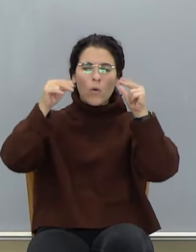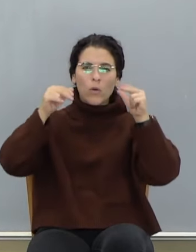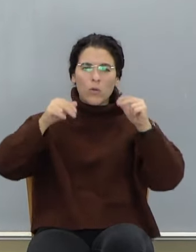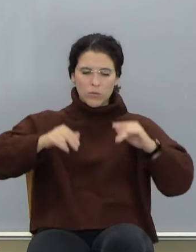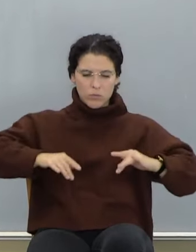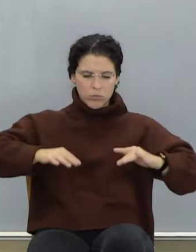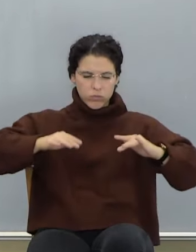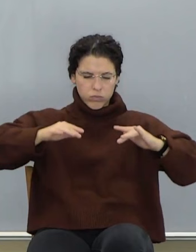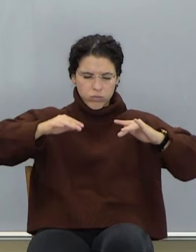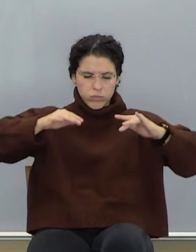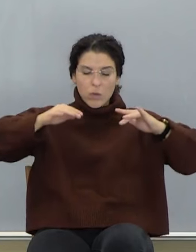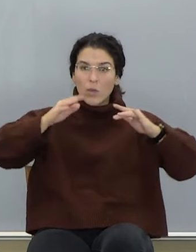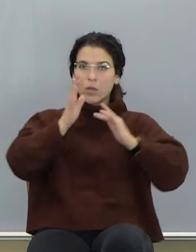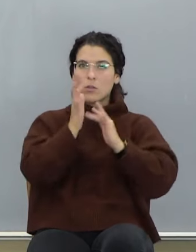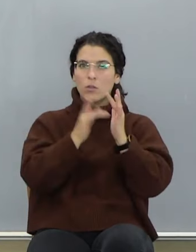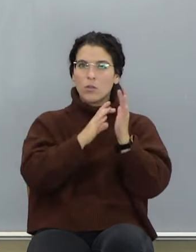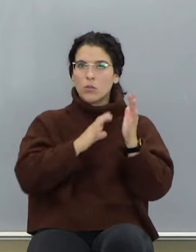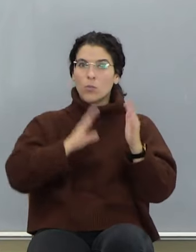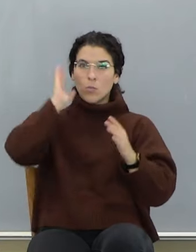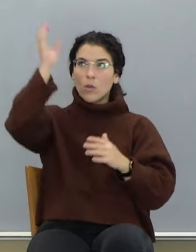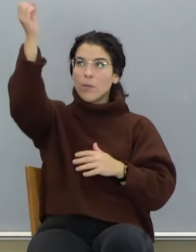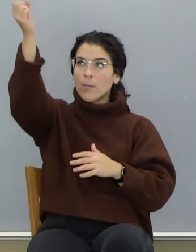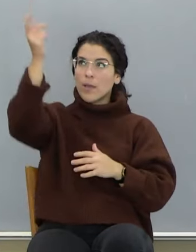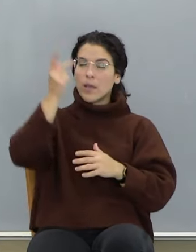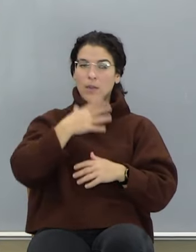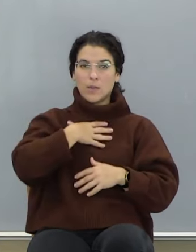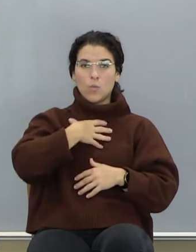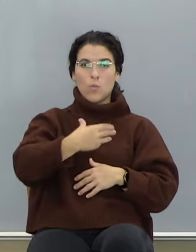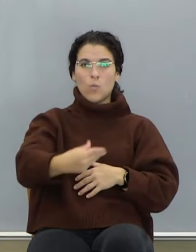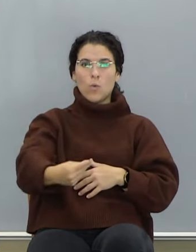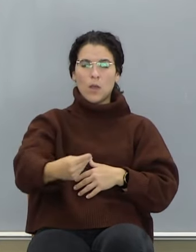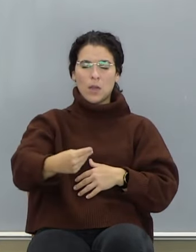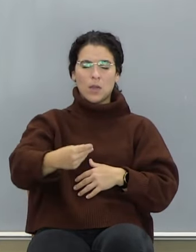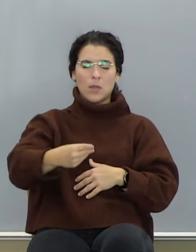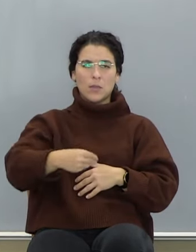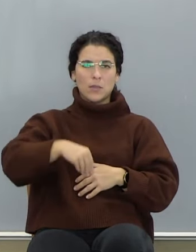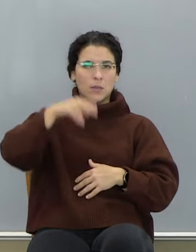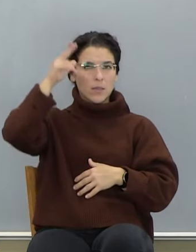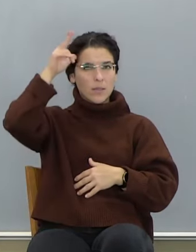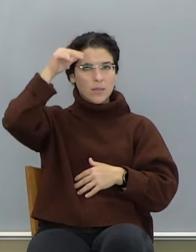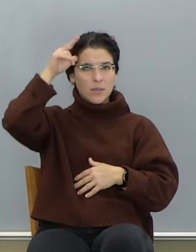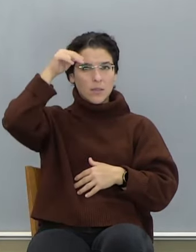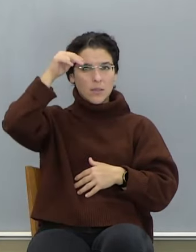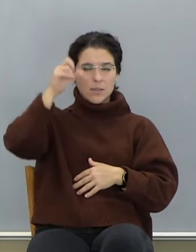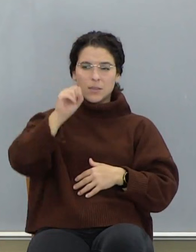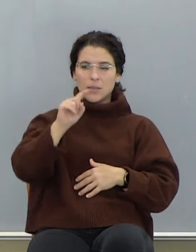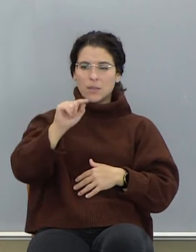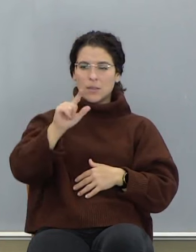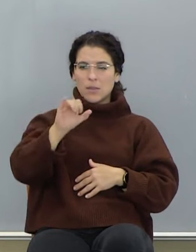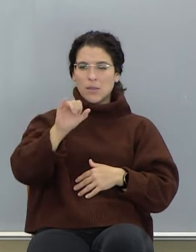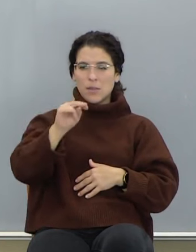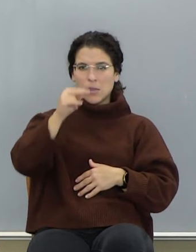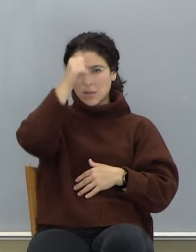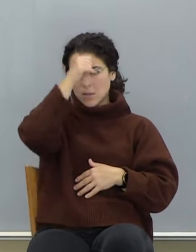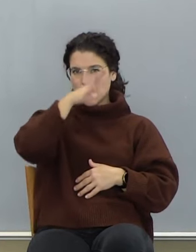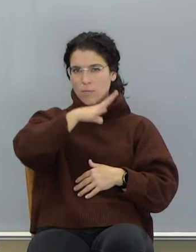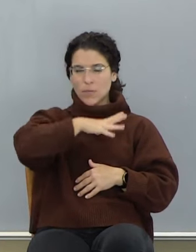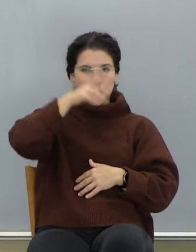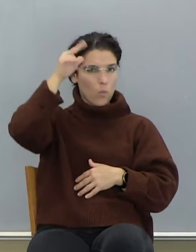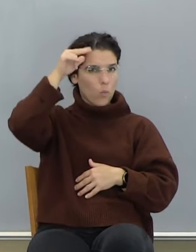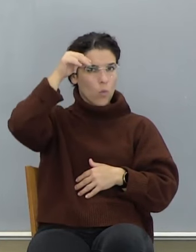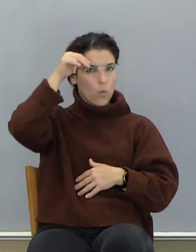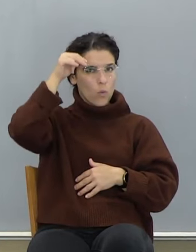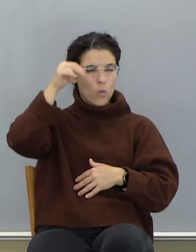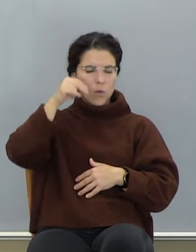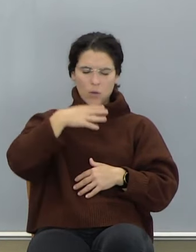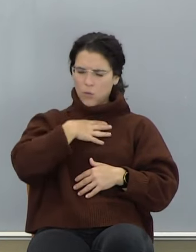come down in his white stallion, you know, book of Revelation. And he's wearing white garments. hosts. In fact, all of the angelic